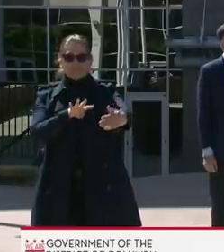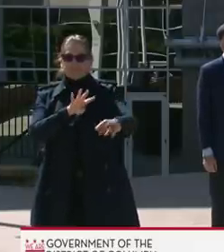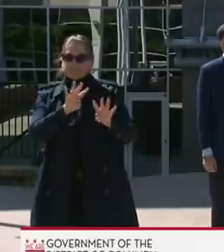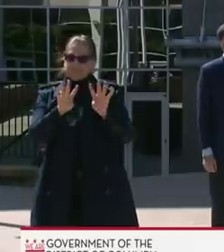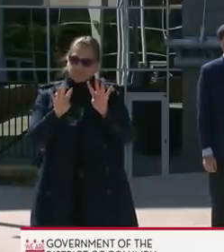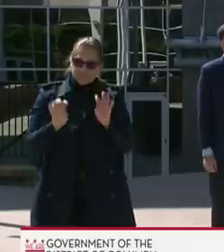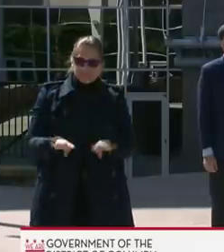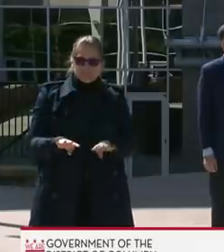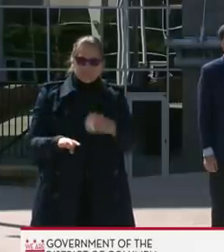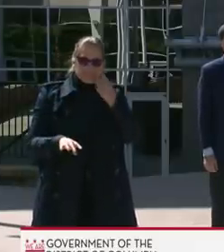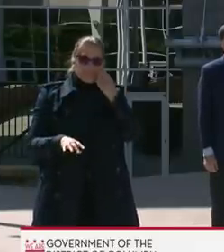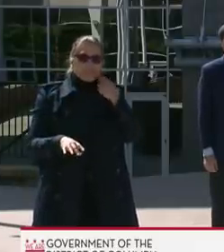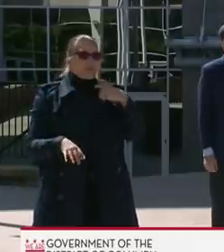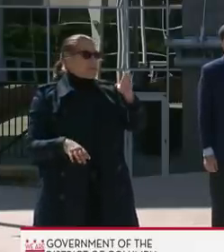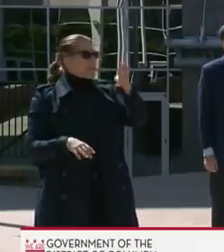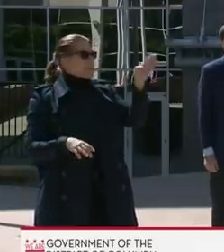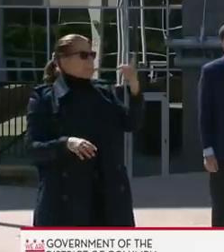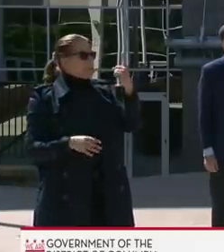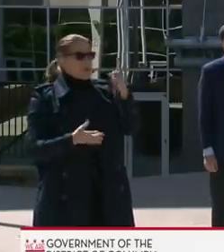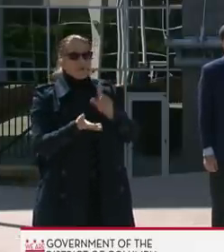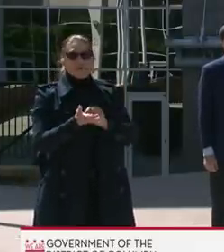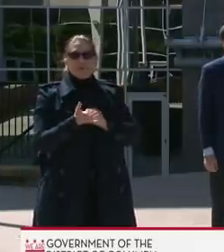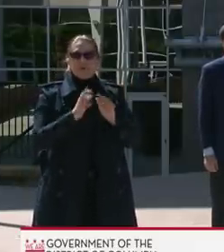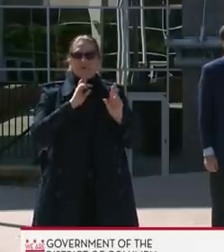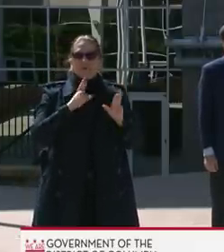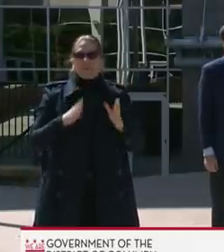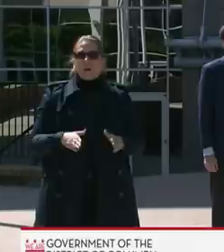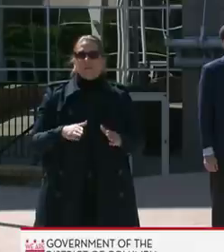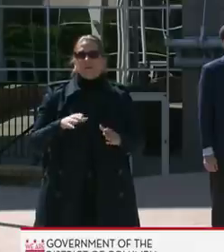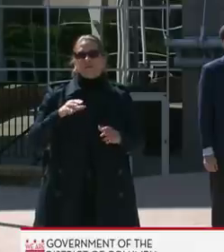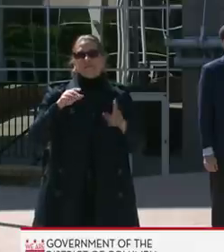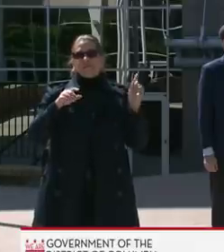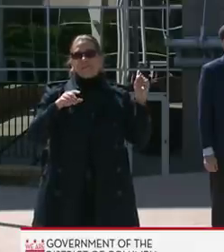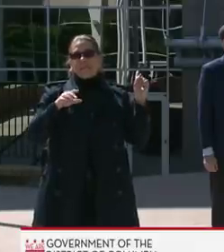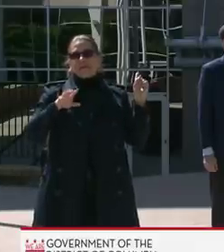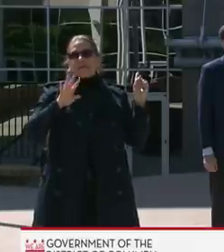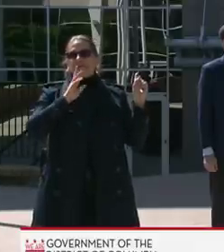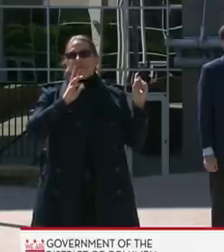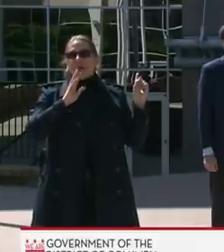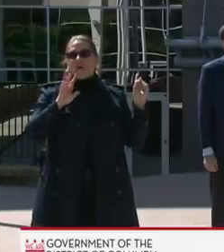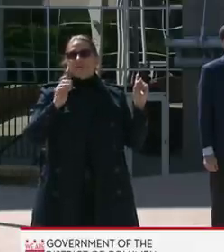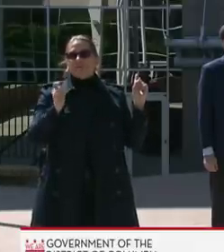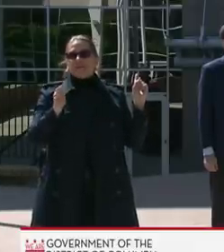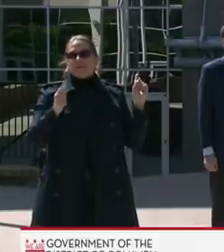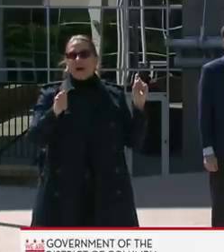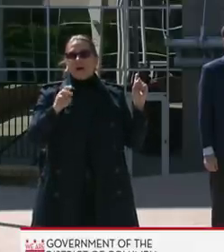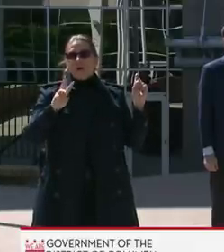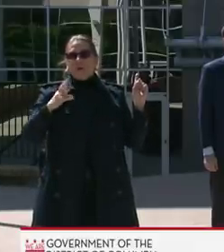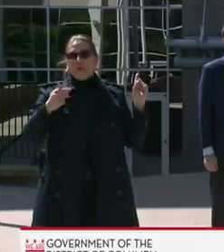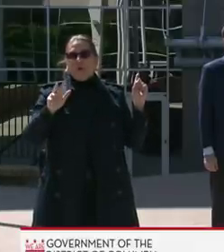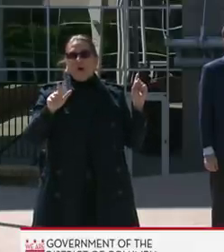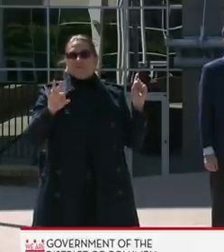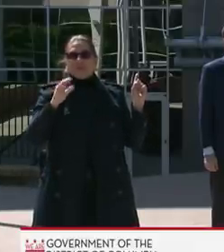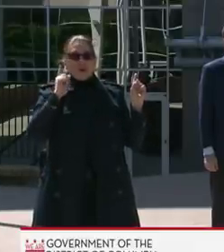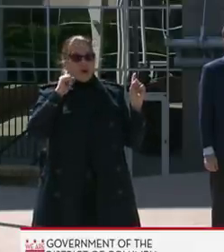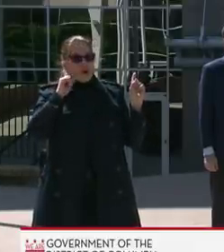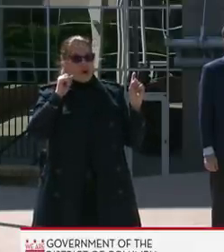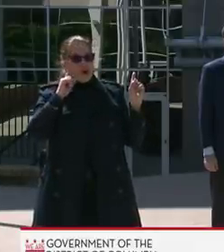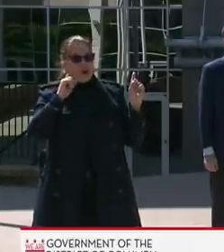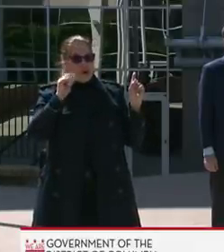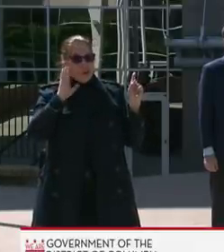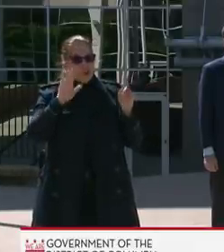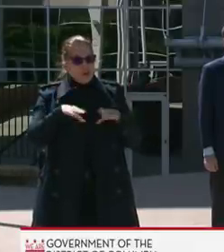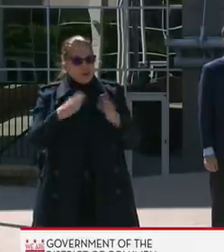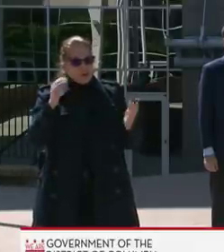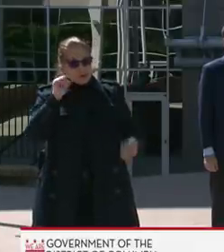that he's been allowed and has reached an agreement with the city to reopen tomorrow. Can you add some clarity to that? We haven't